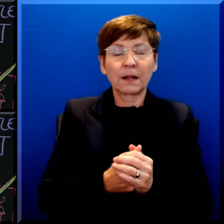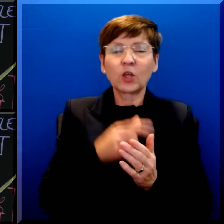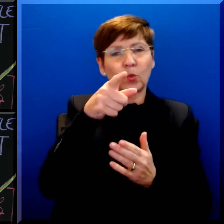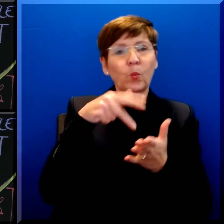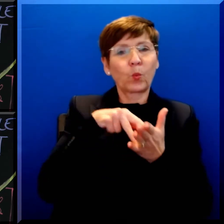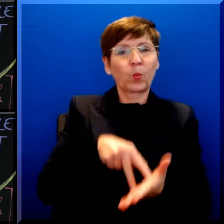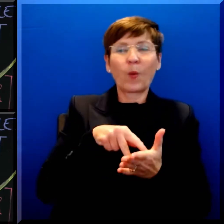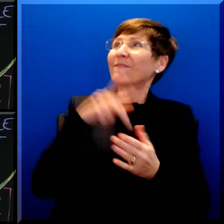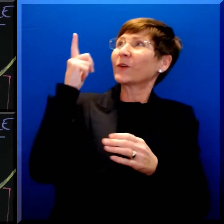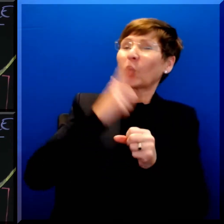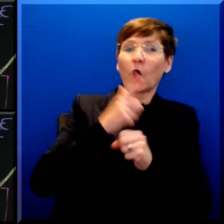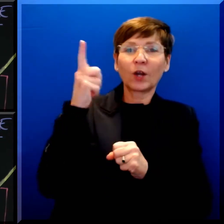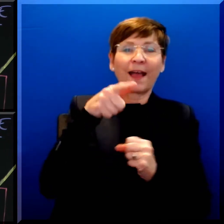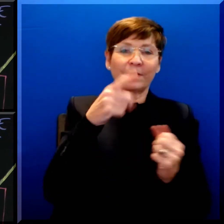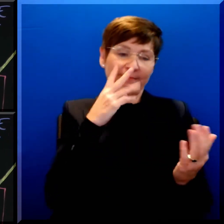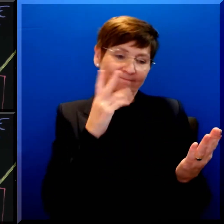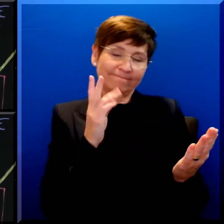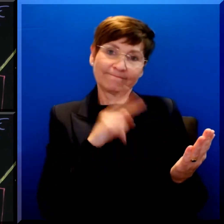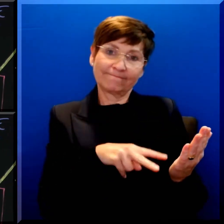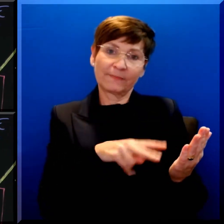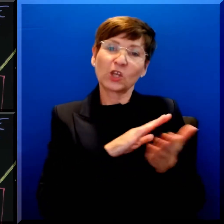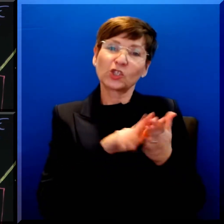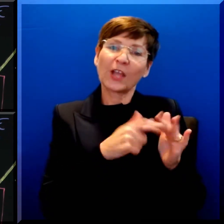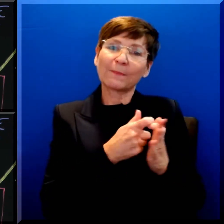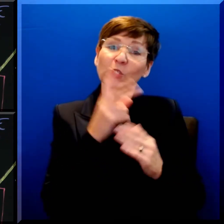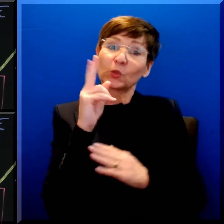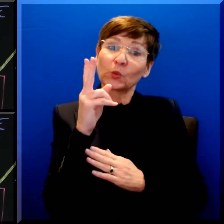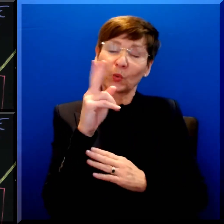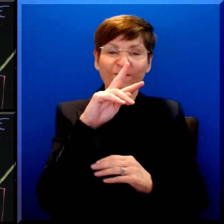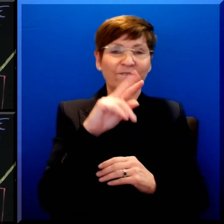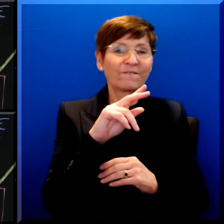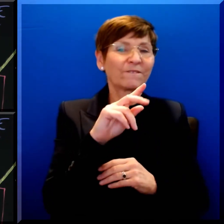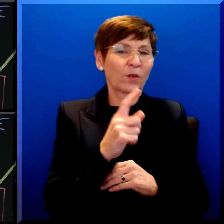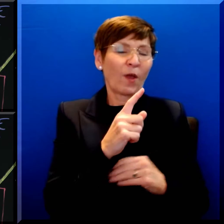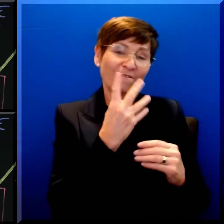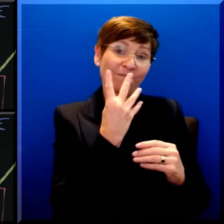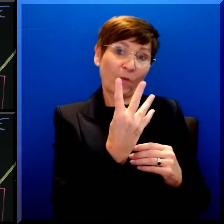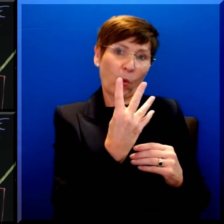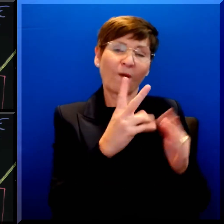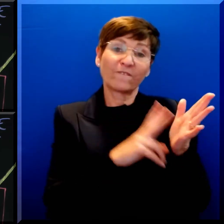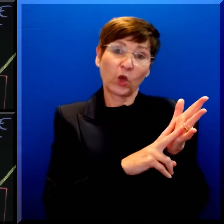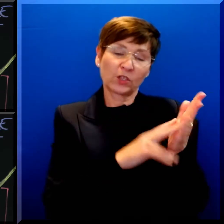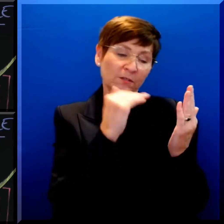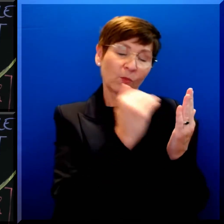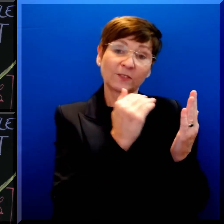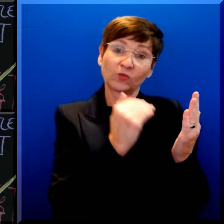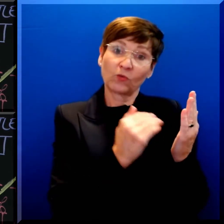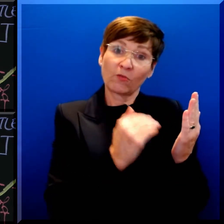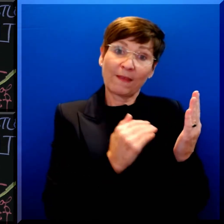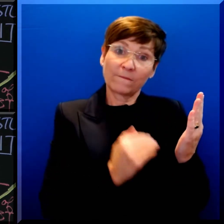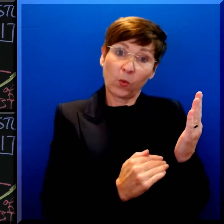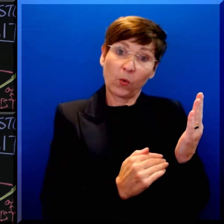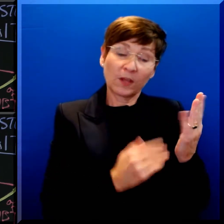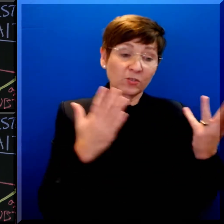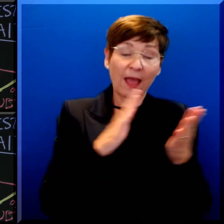the answer is found in Habakkuk chapter 2. So turn there in your Bible or follow on the screen. We're going to read the first 4 verses. And after Habakkuk asks these